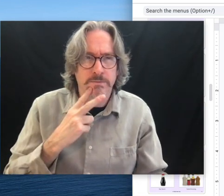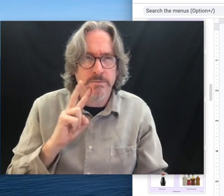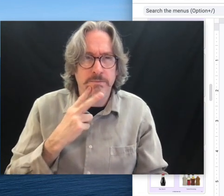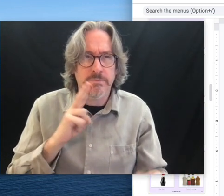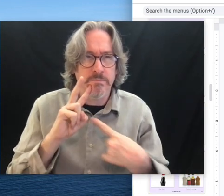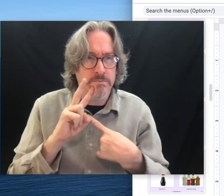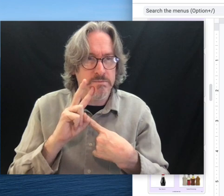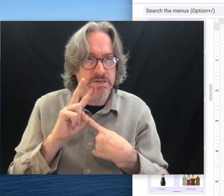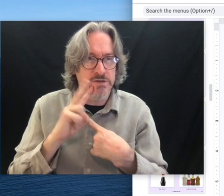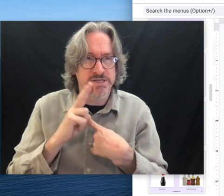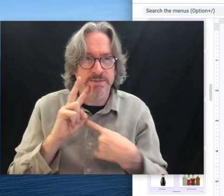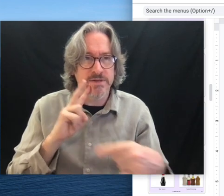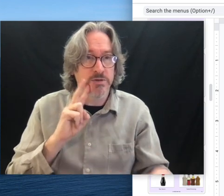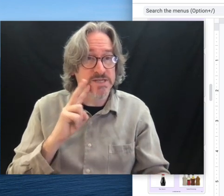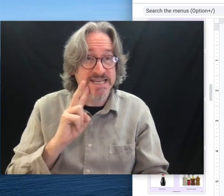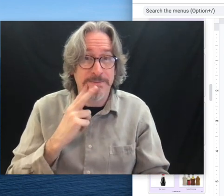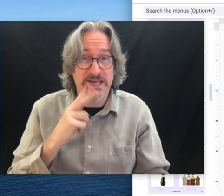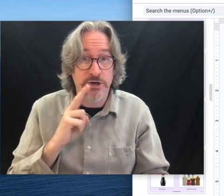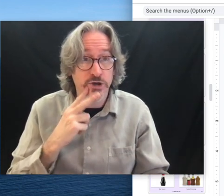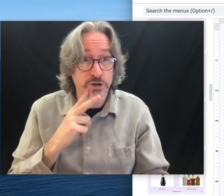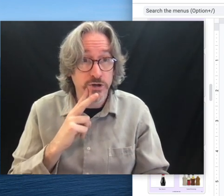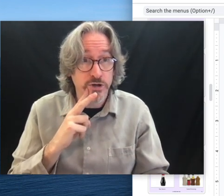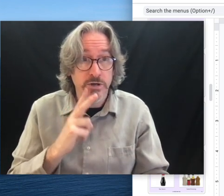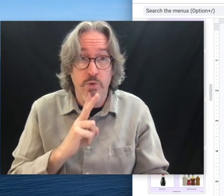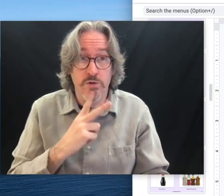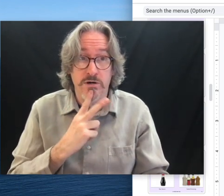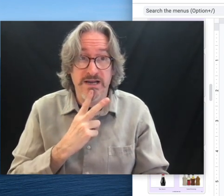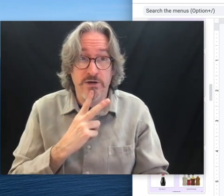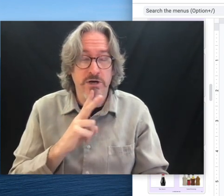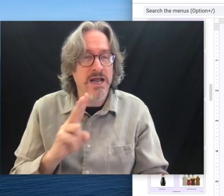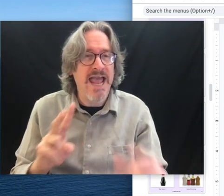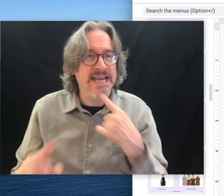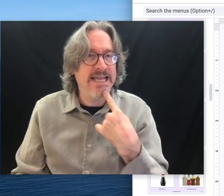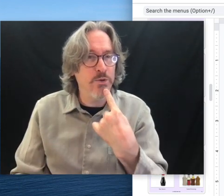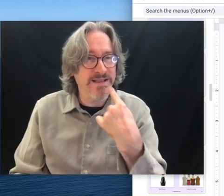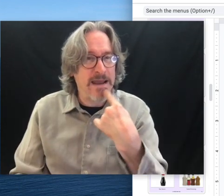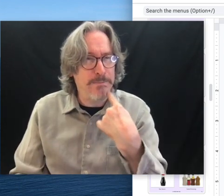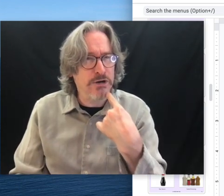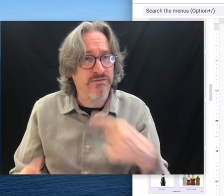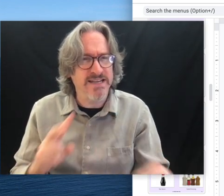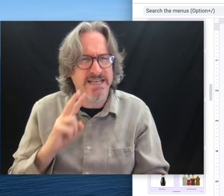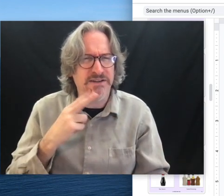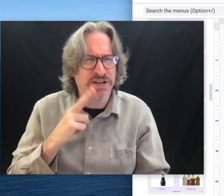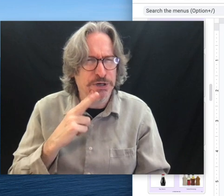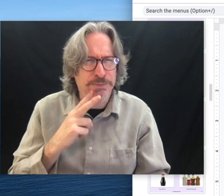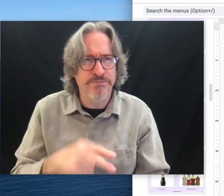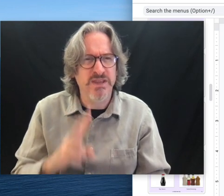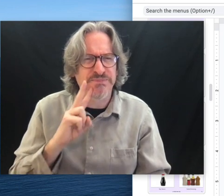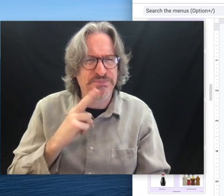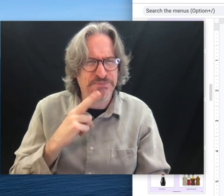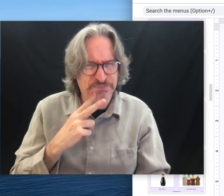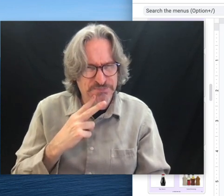Vinegar. You'll see it up here or here, and you want that bitter face again,